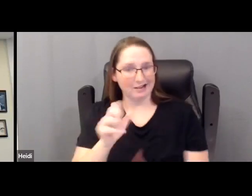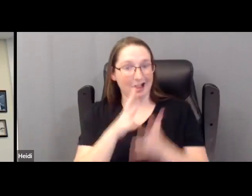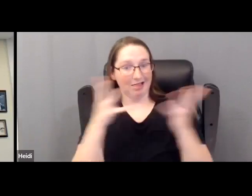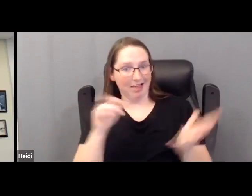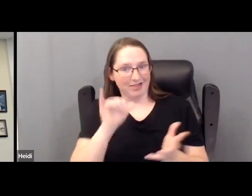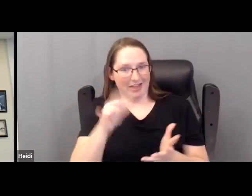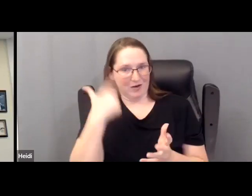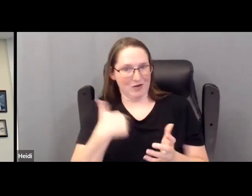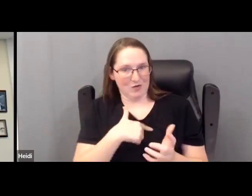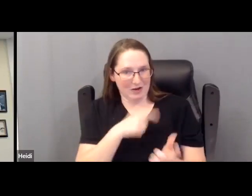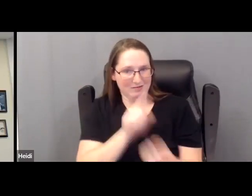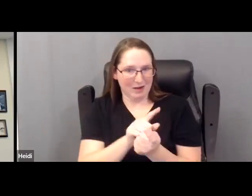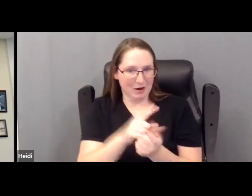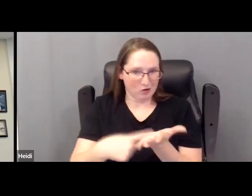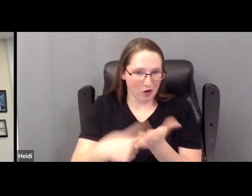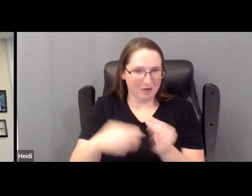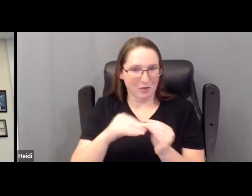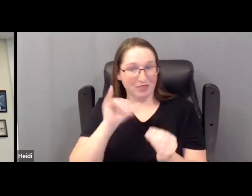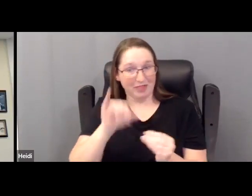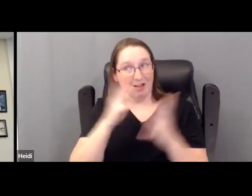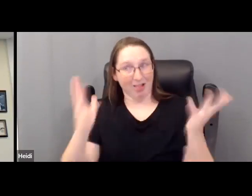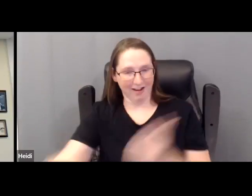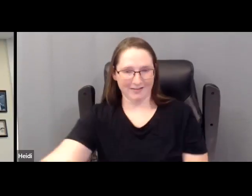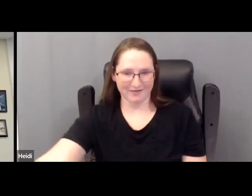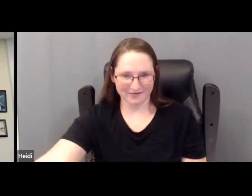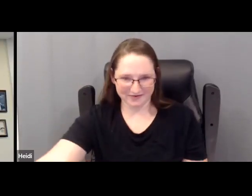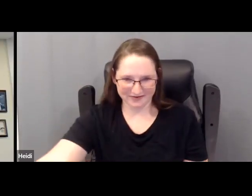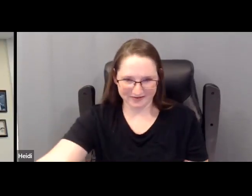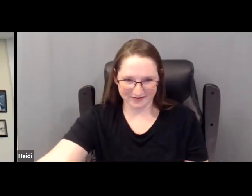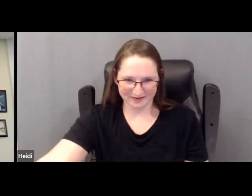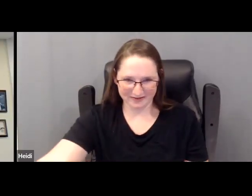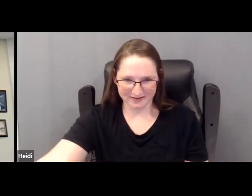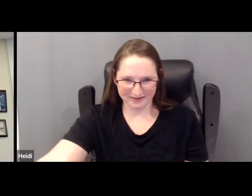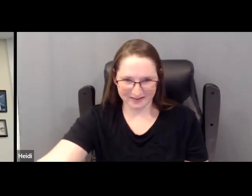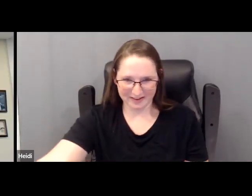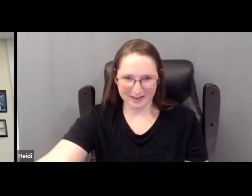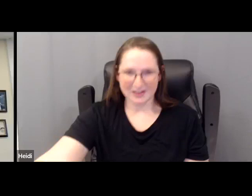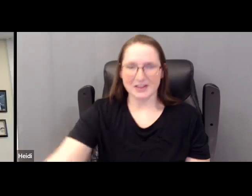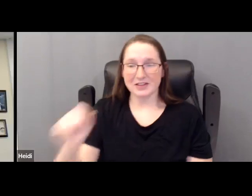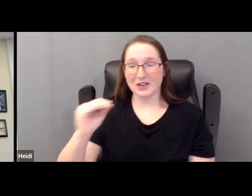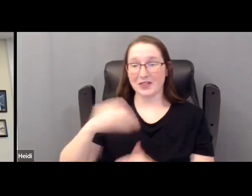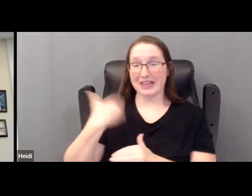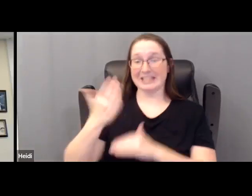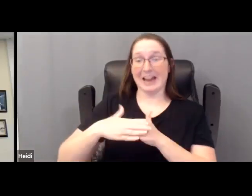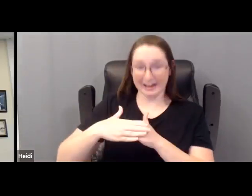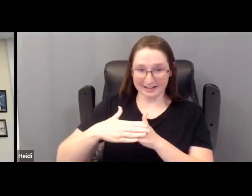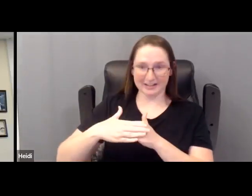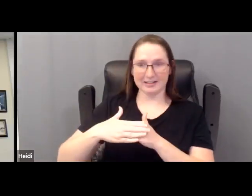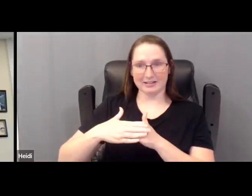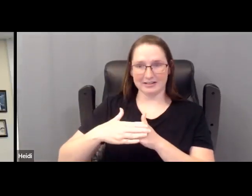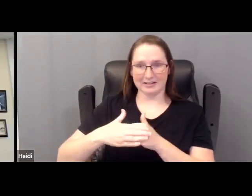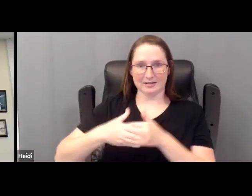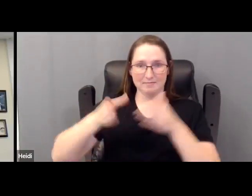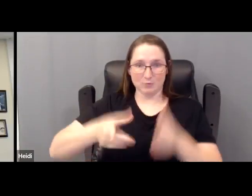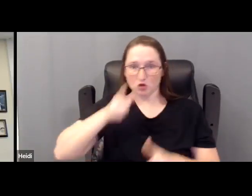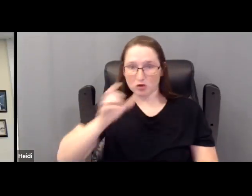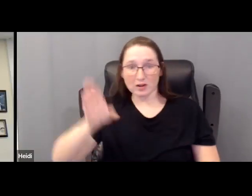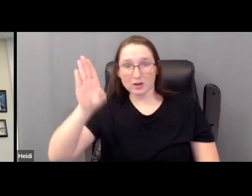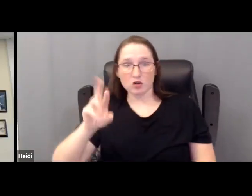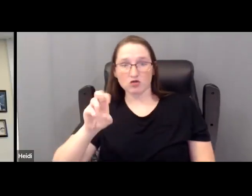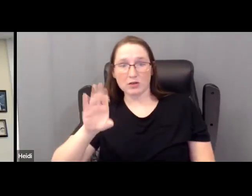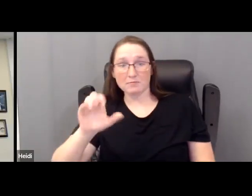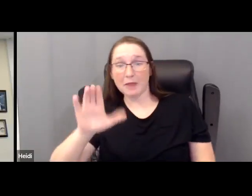we met and talked about it first, but it's a lot. We'll help talk about it. So that the next person whose hand was up was